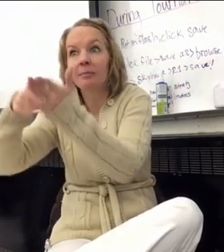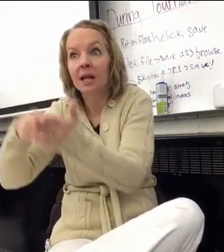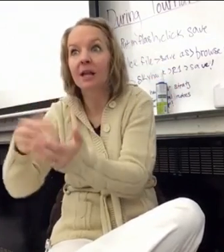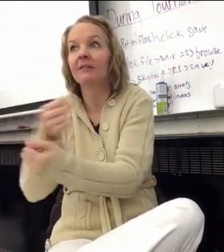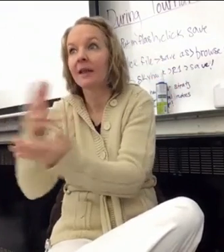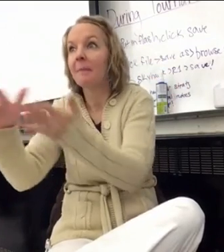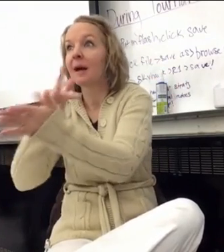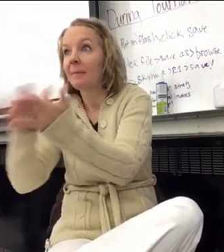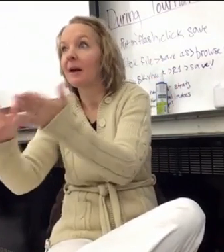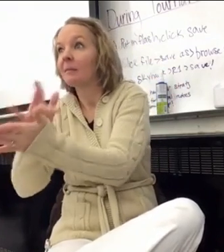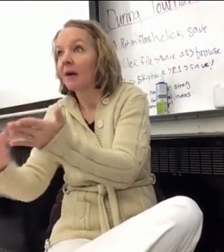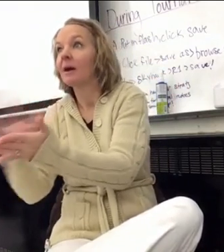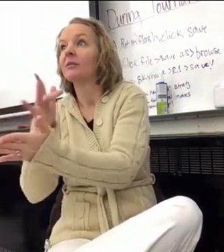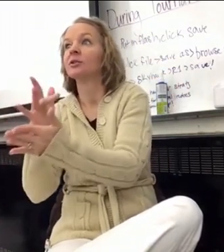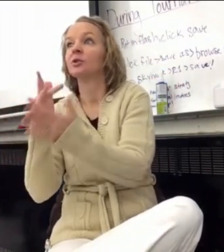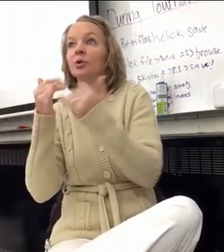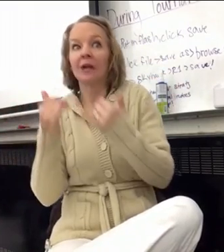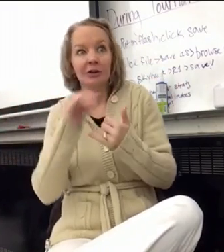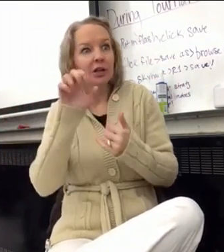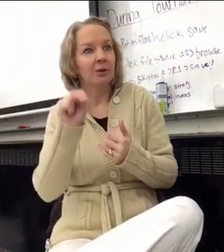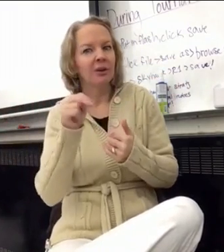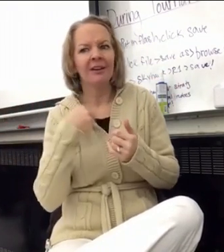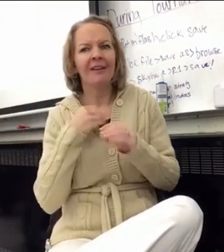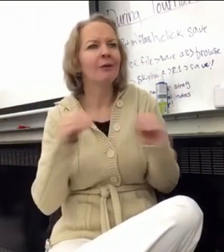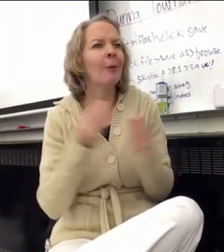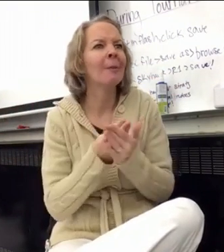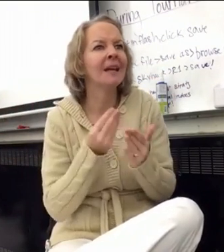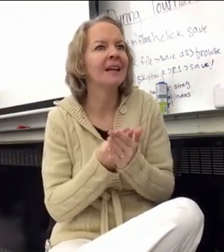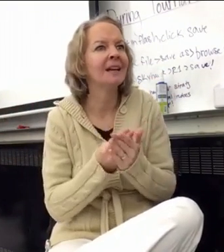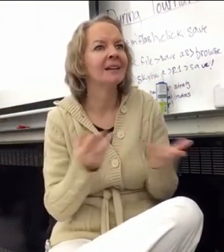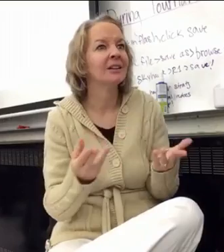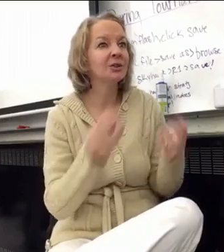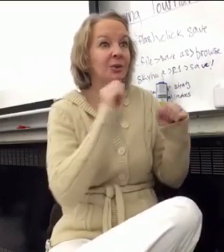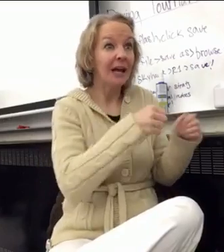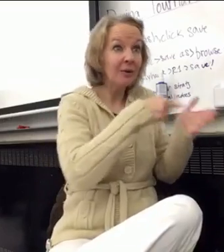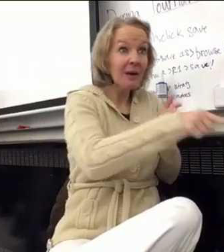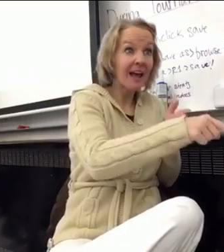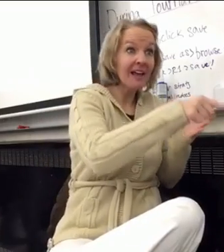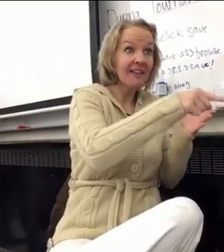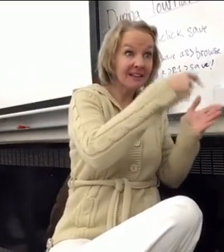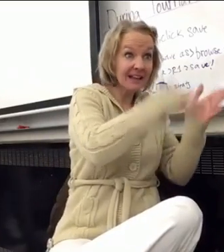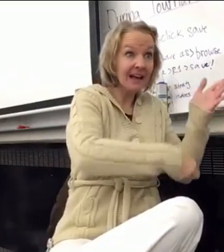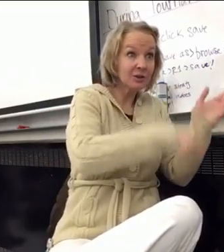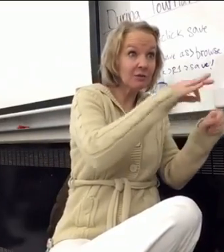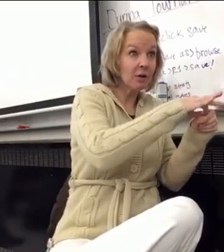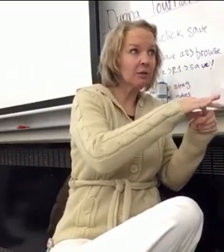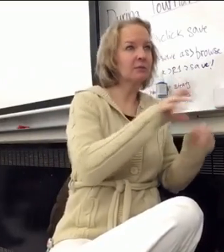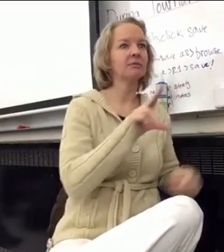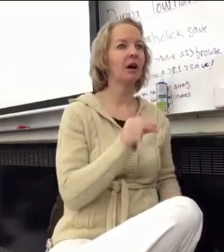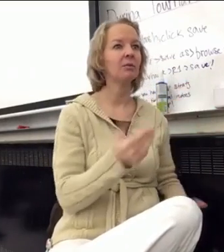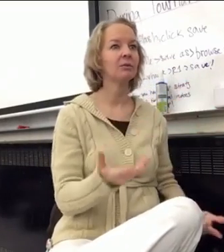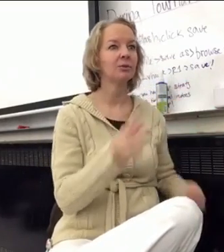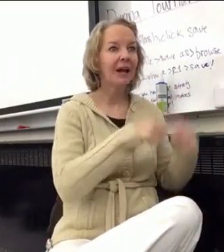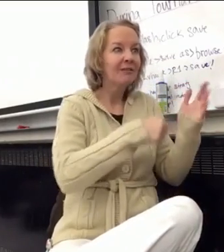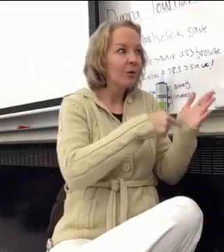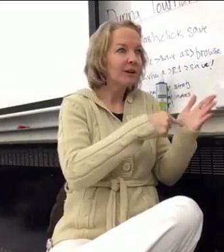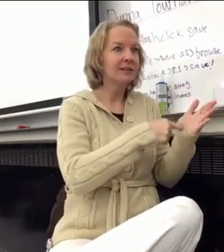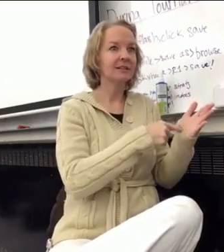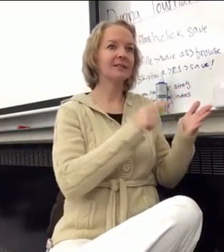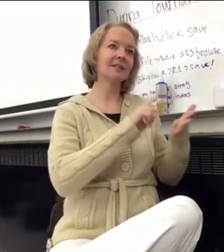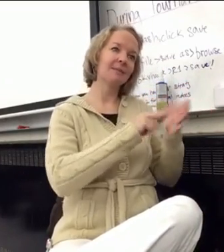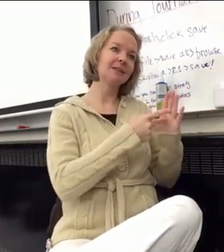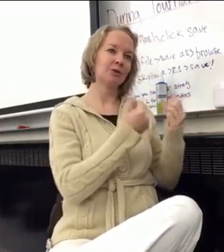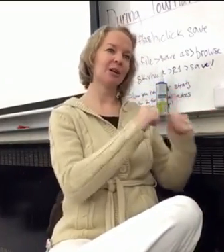You therefore have no money. Can you pay the tax to be able to vote? No. So basically this was a way to be able to stop them from voting with